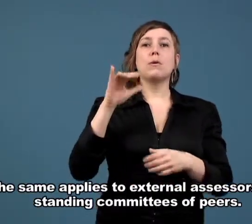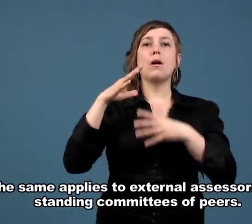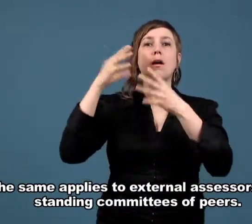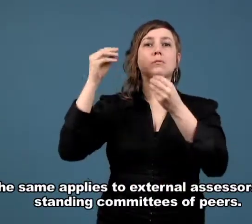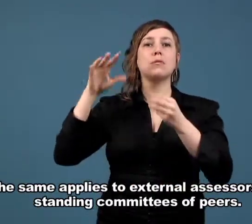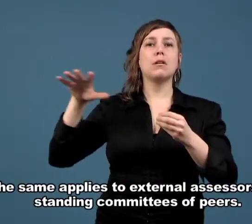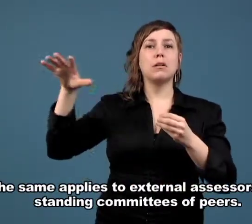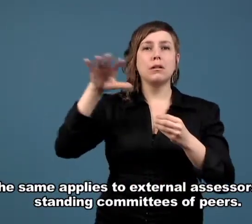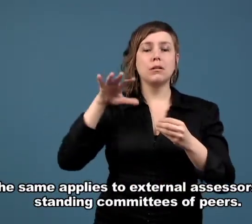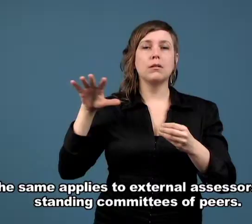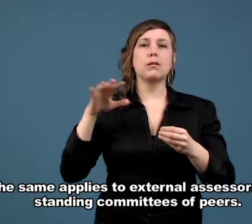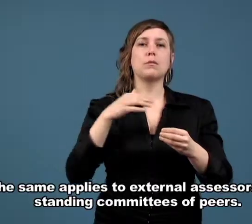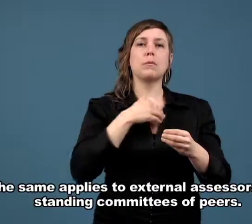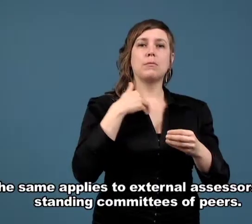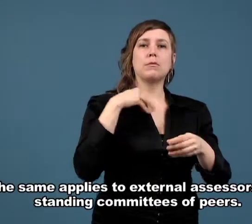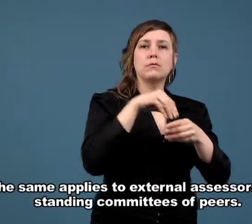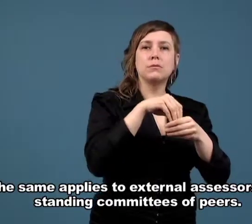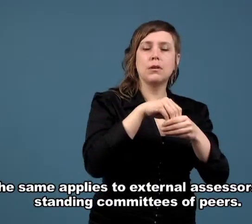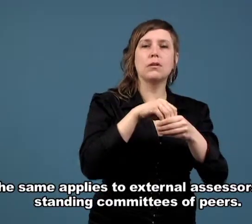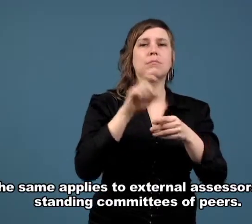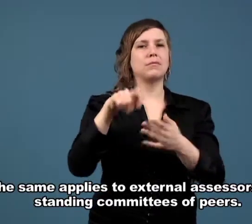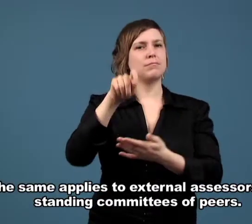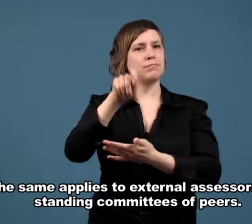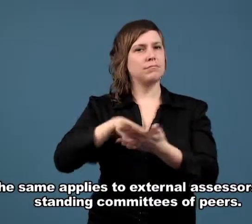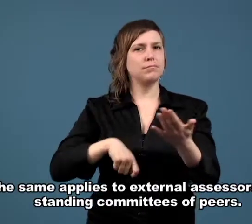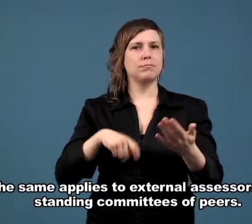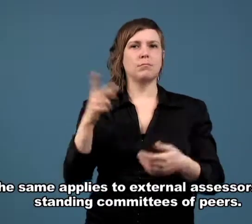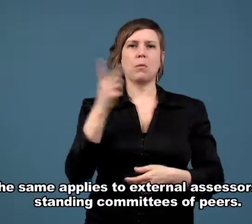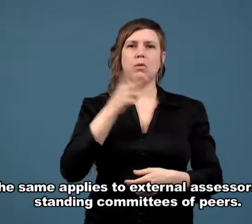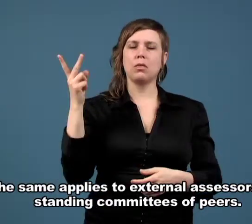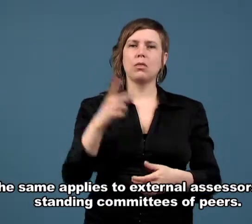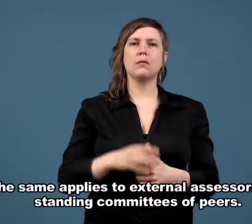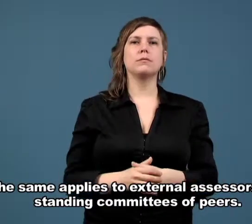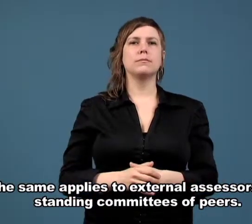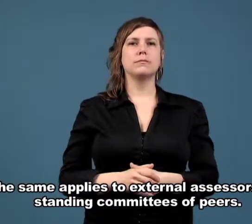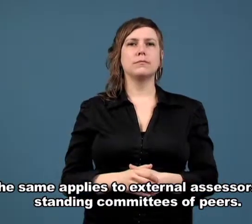The same applies to external assessors and standing committees of peers.